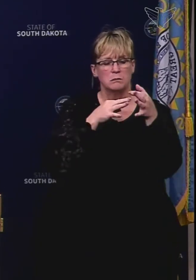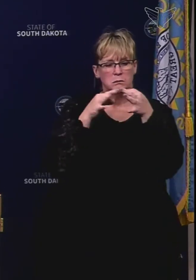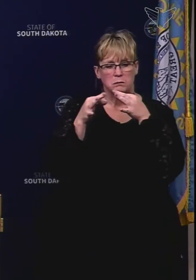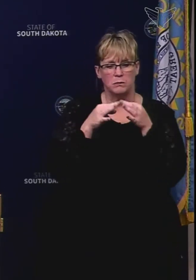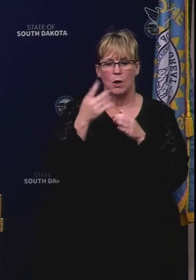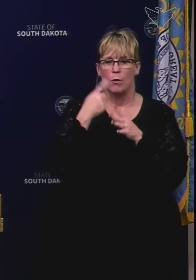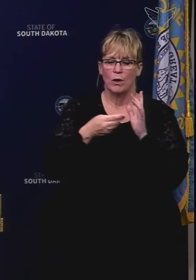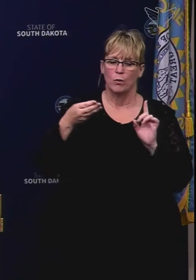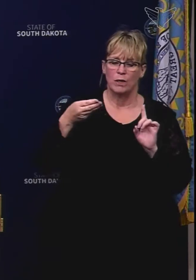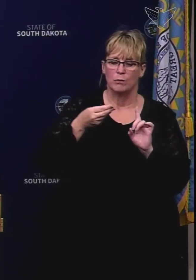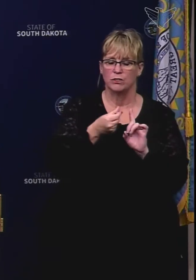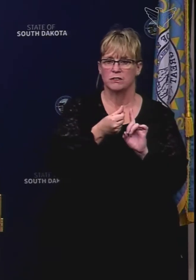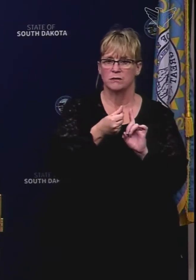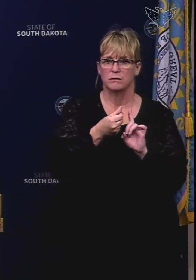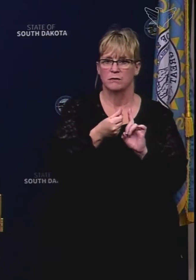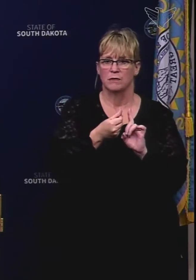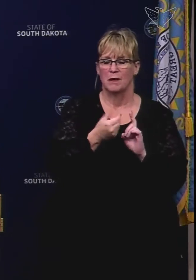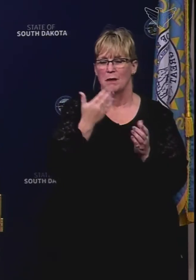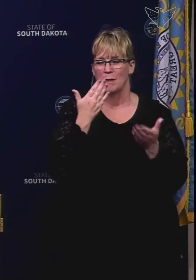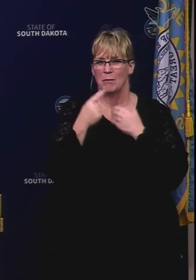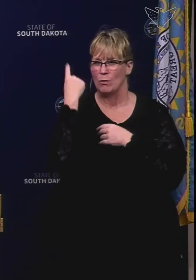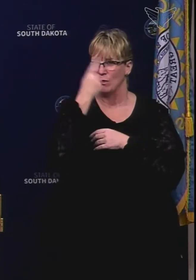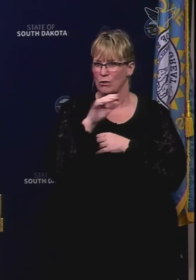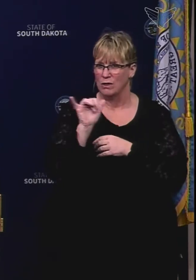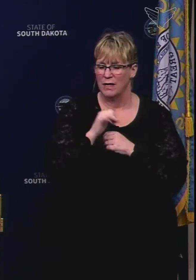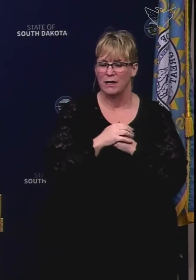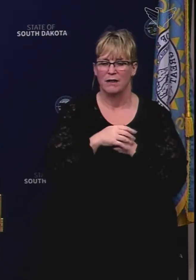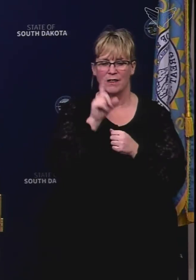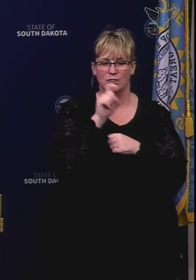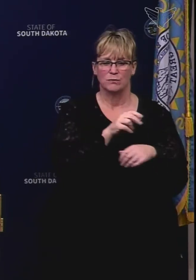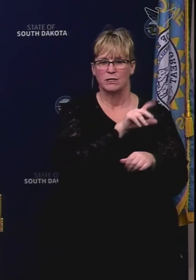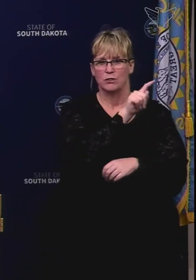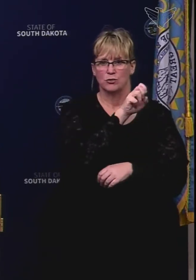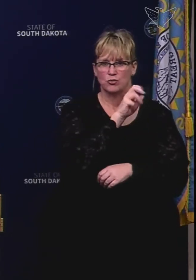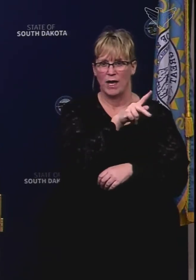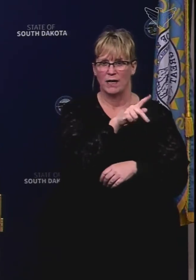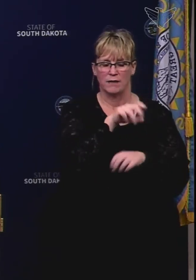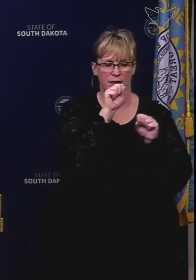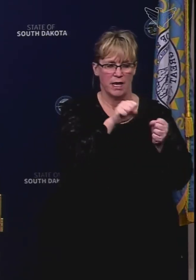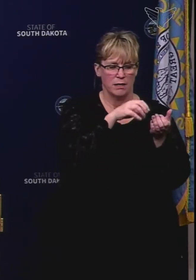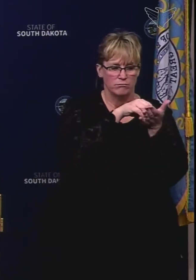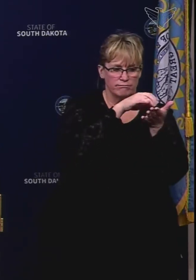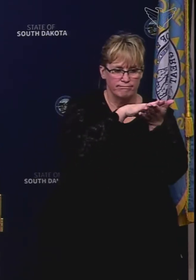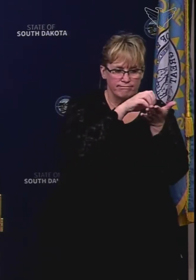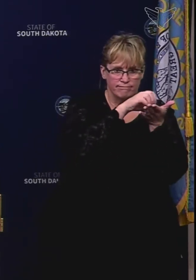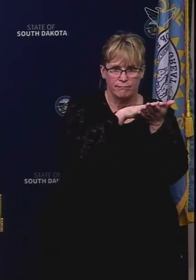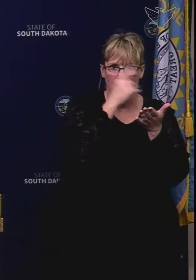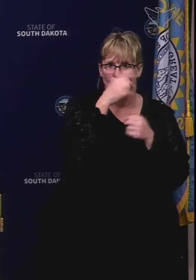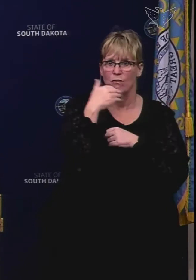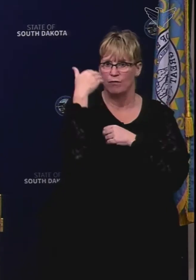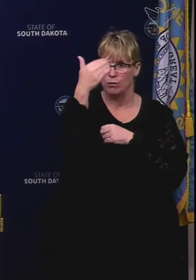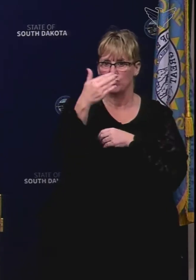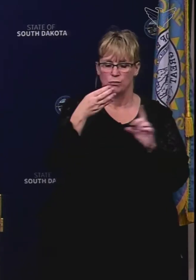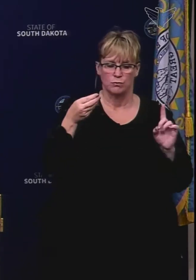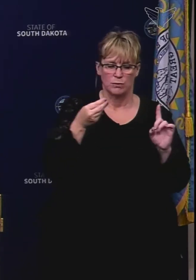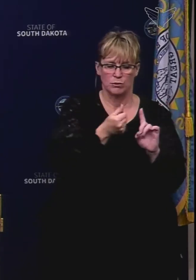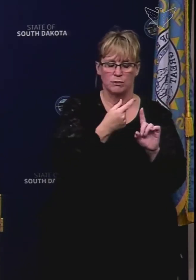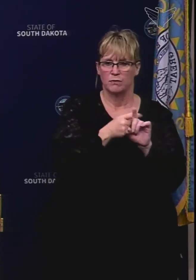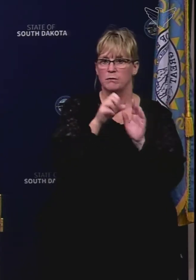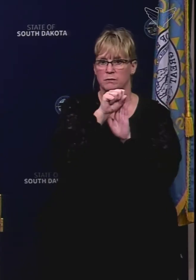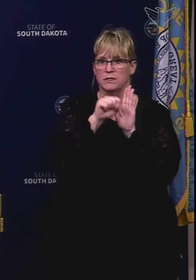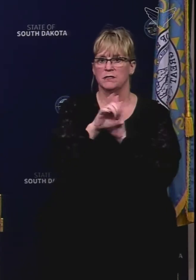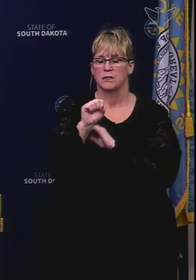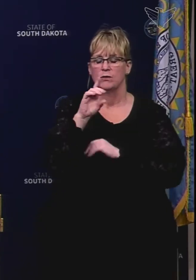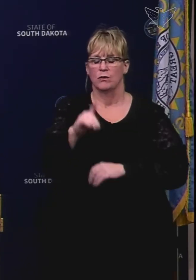of the reimbursable expenses might be that they should be tracking so that they would be eligible for future reimbursement from the state of South